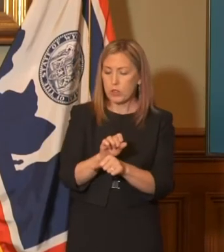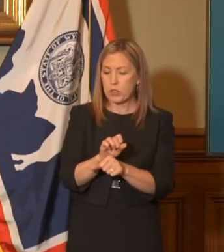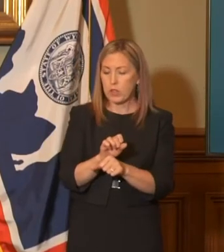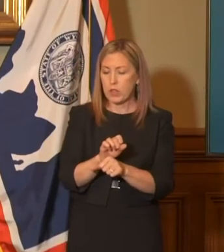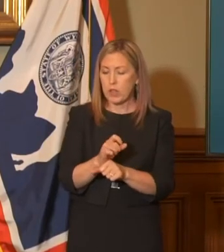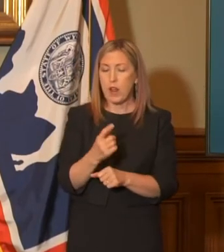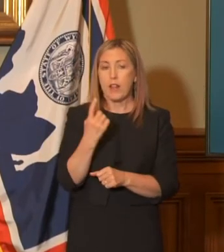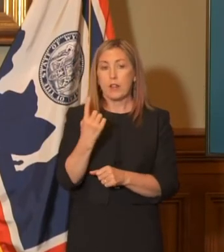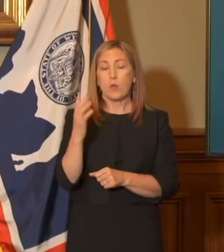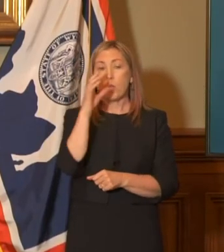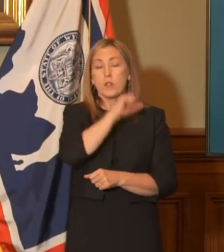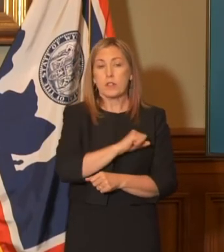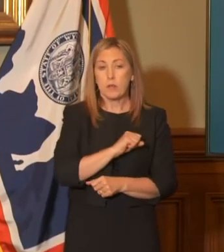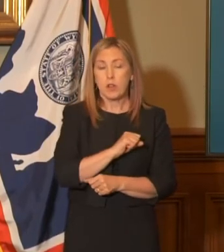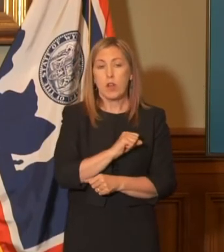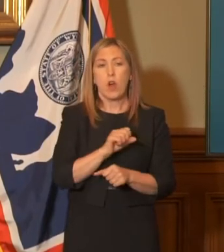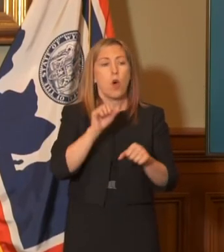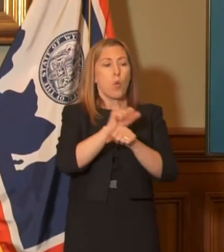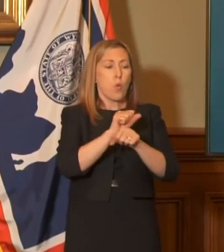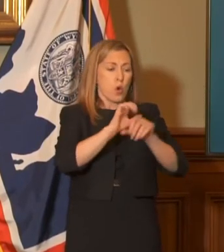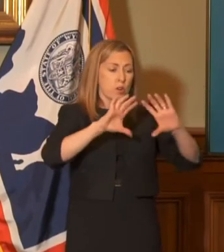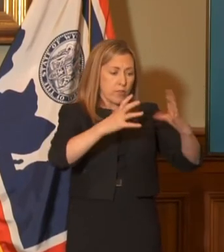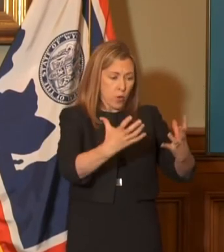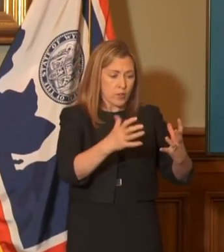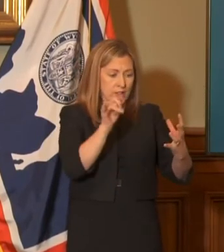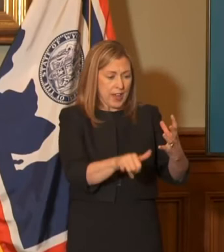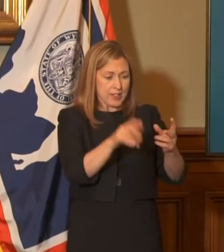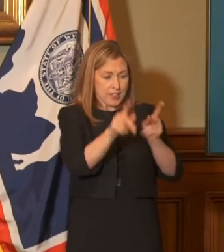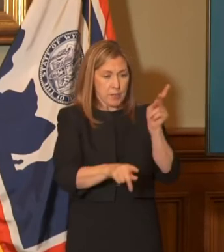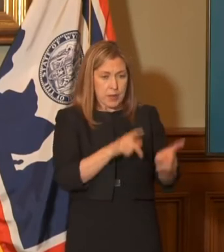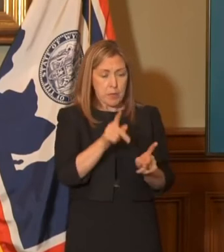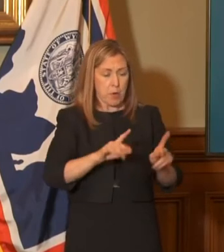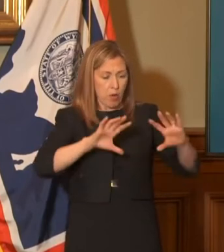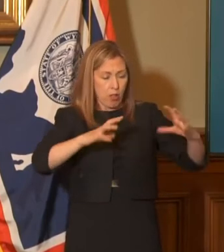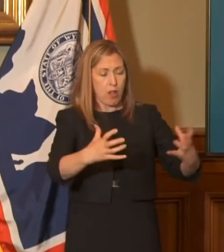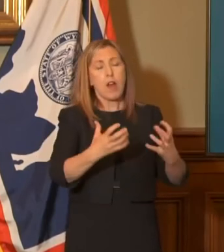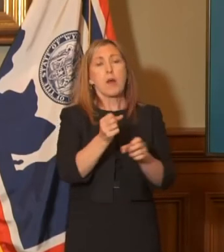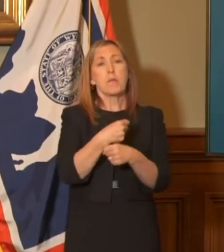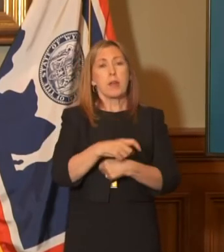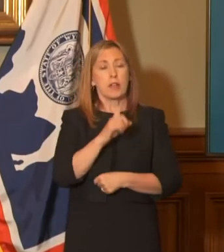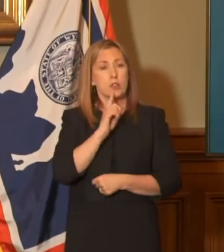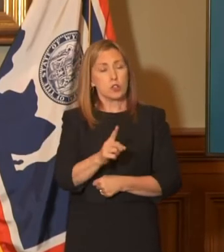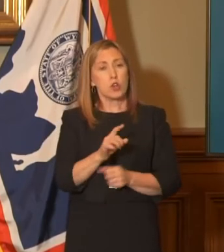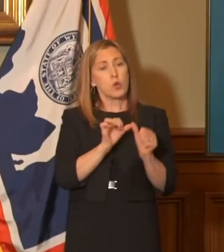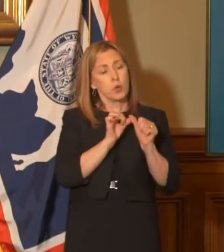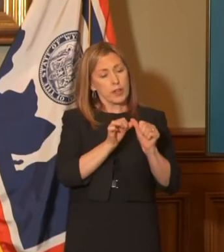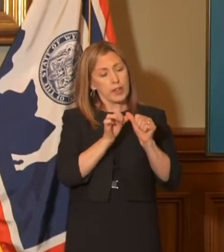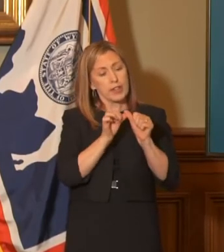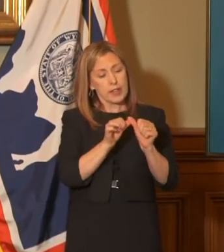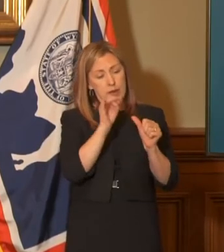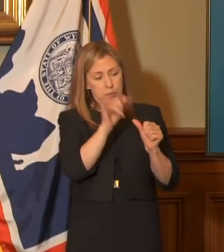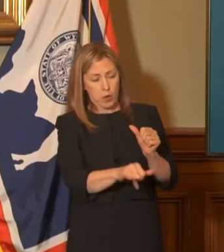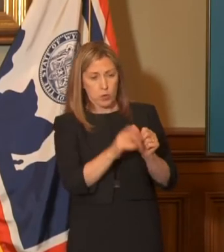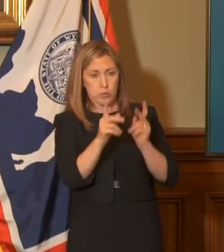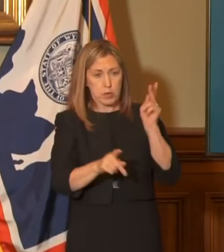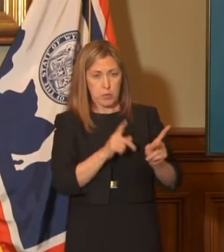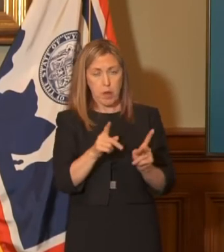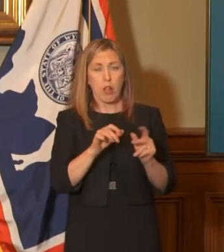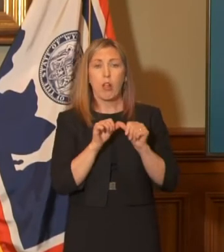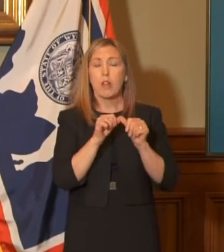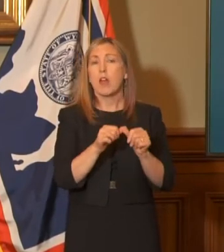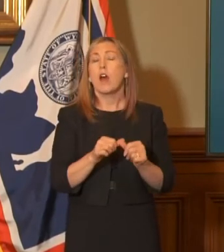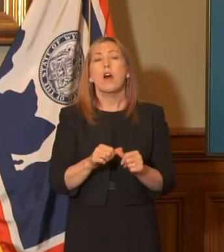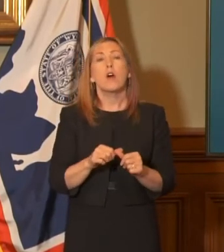one of the assumptions, workforce is workforce. And it's important that we make sure we maintain that workforce. We are